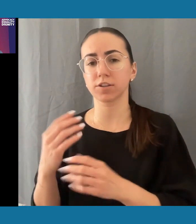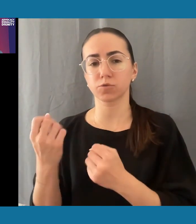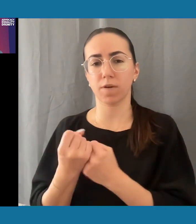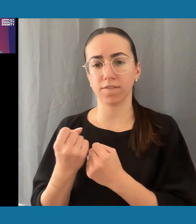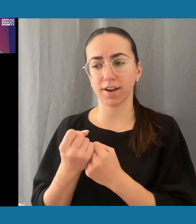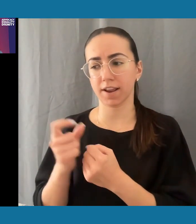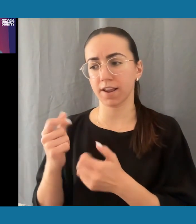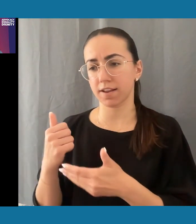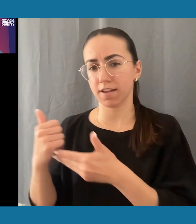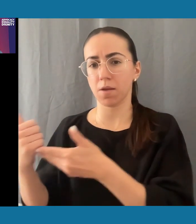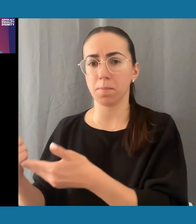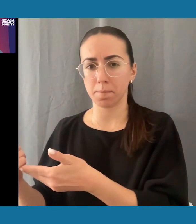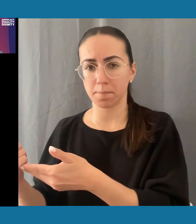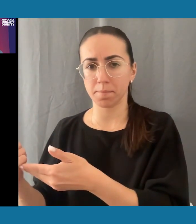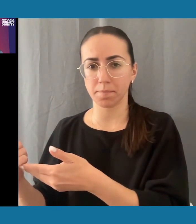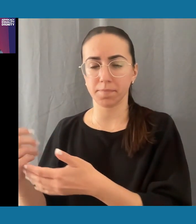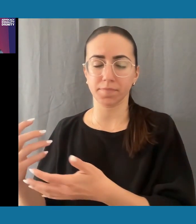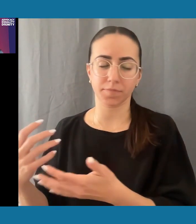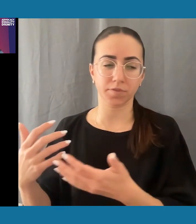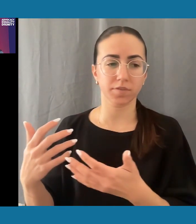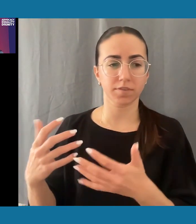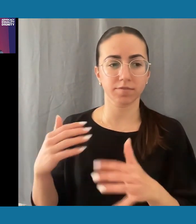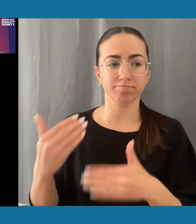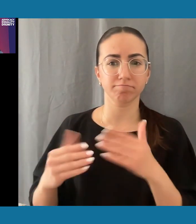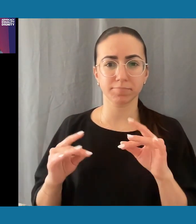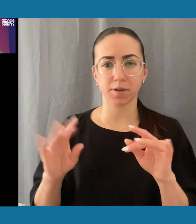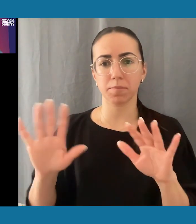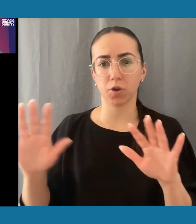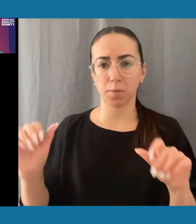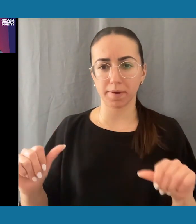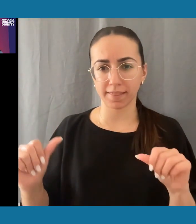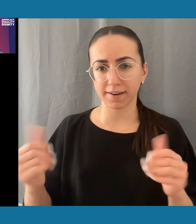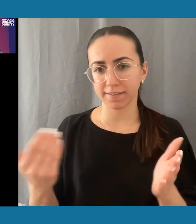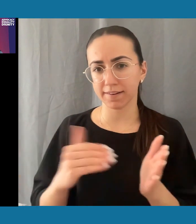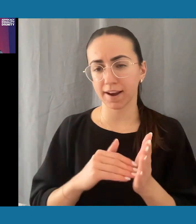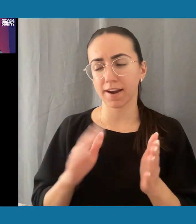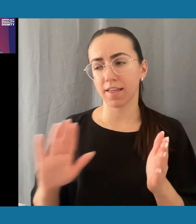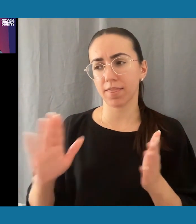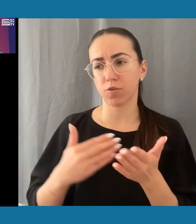capacity and regain their rights. So I've listed a couple of statutes here.